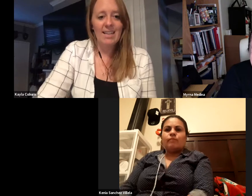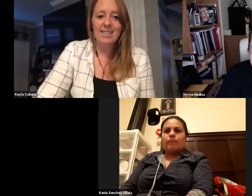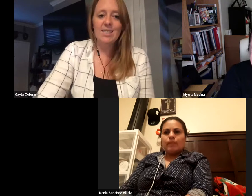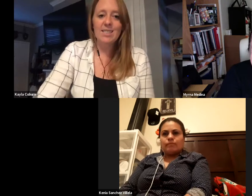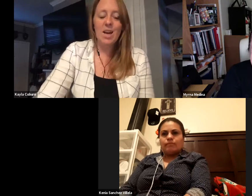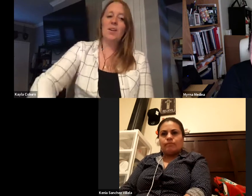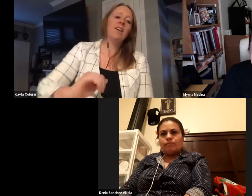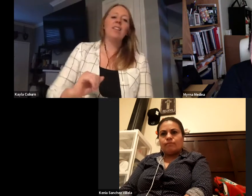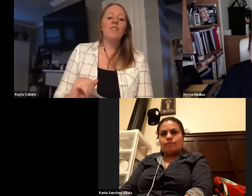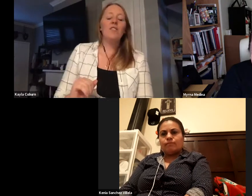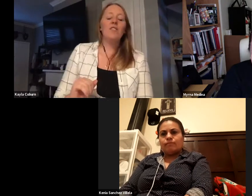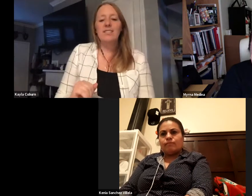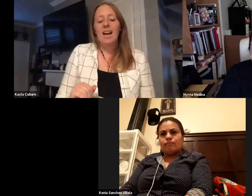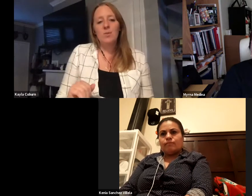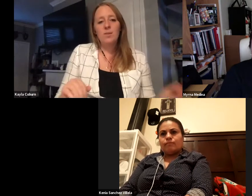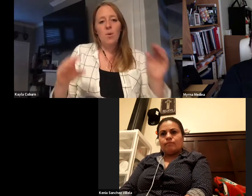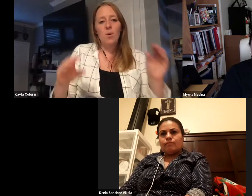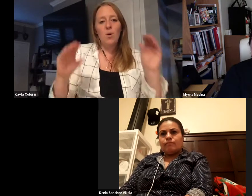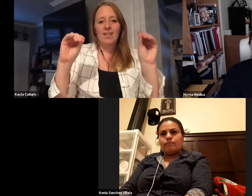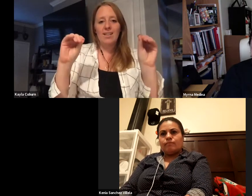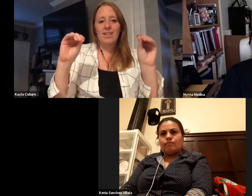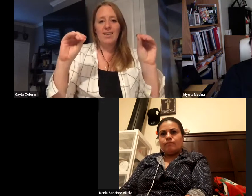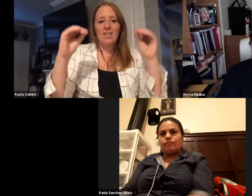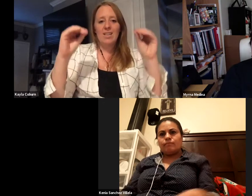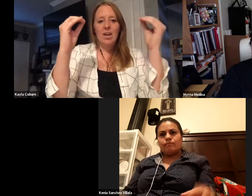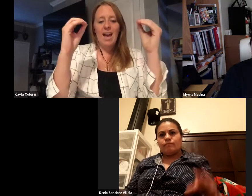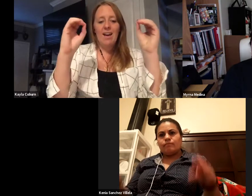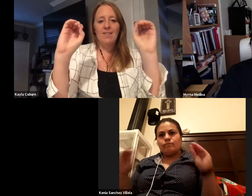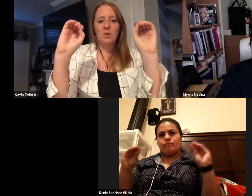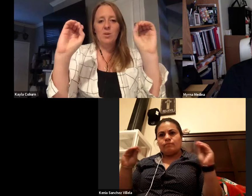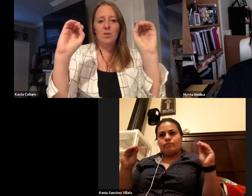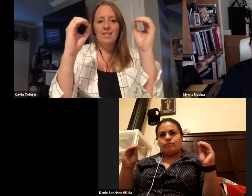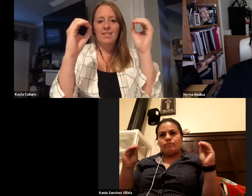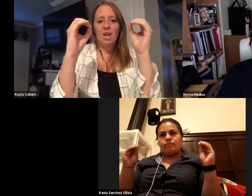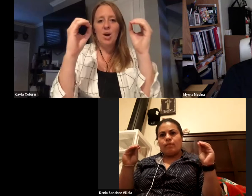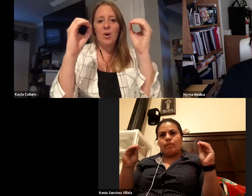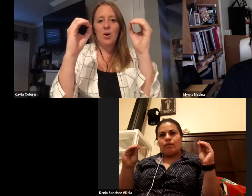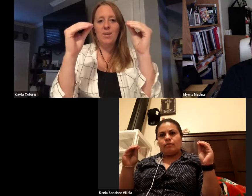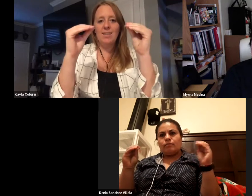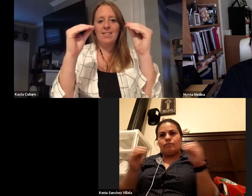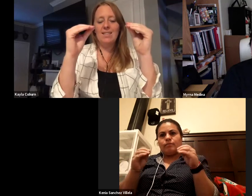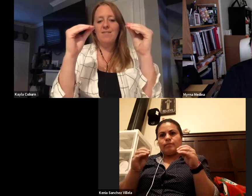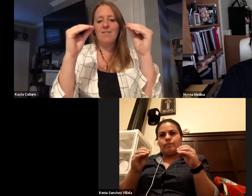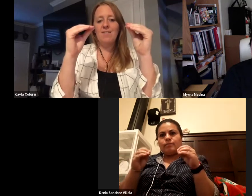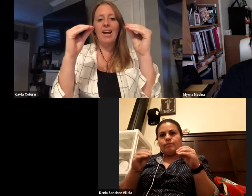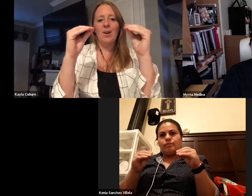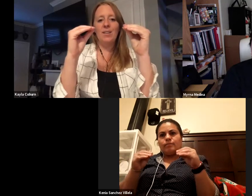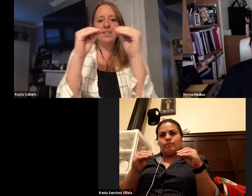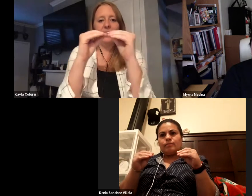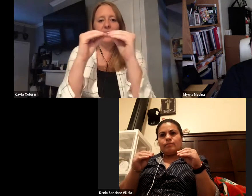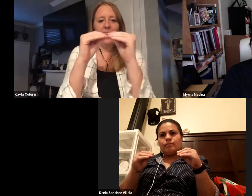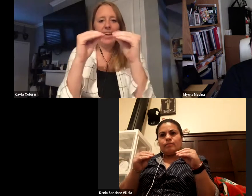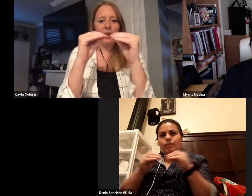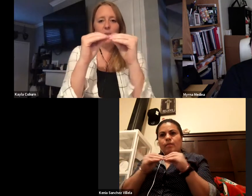Okay, so the first sign was more. You're going to have, so this is an O, this is a flat